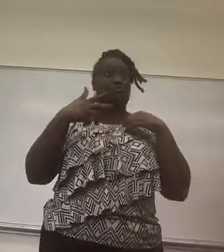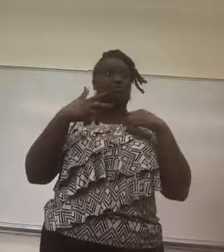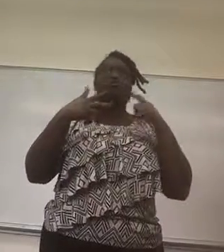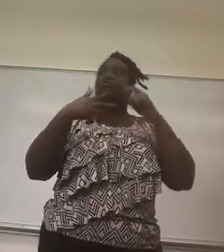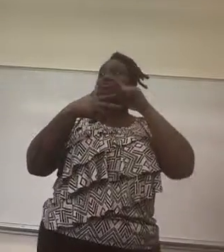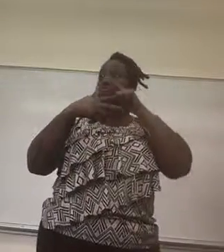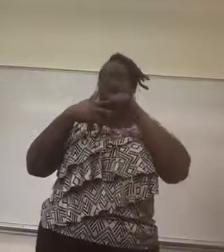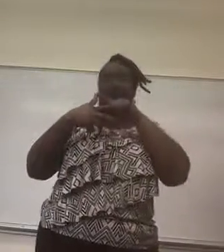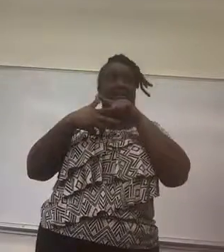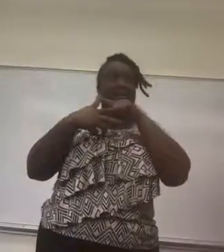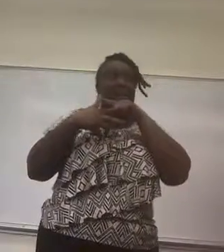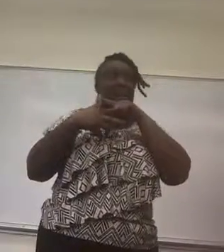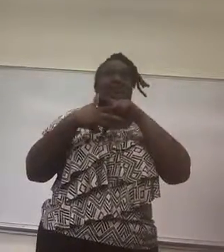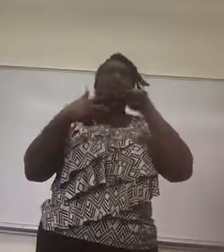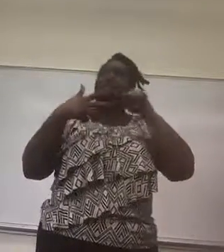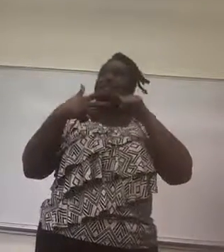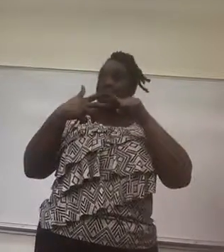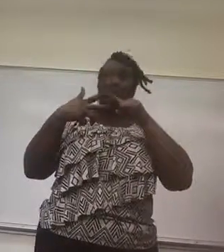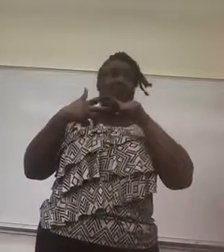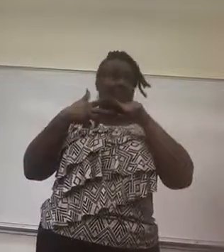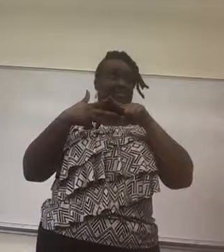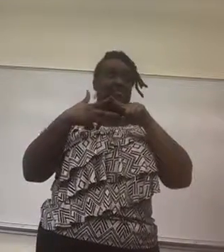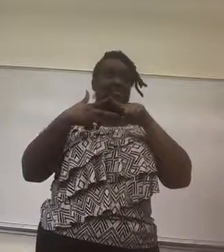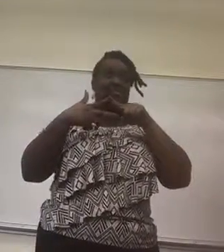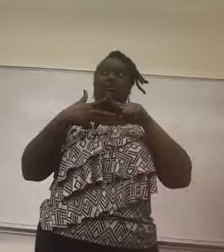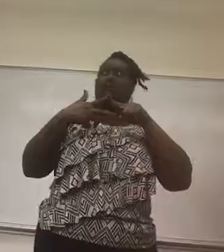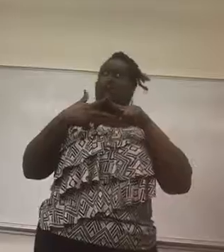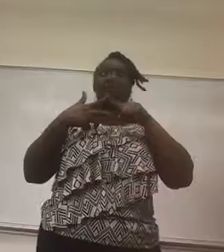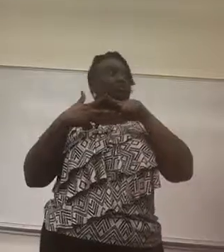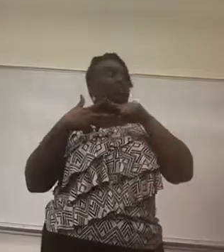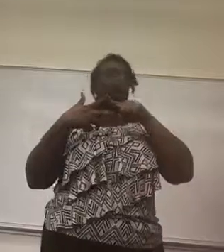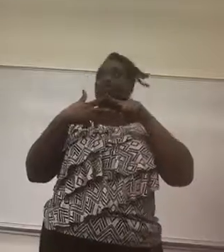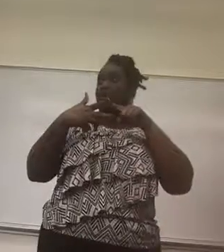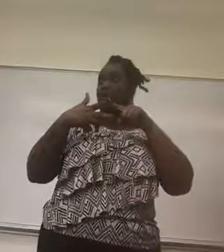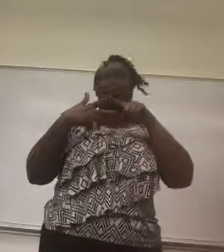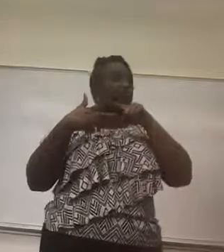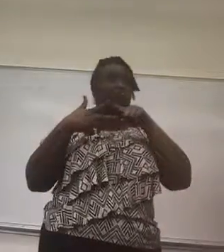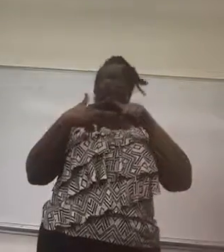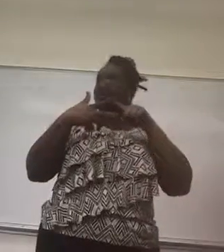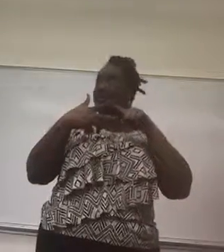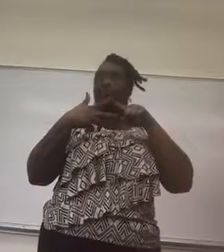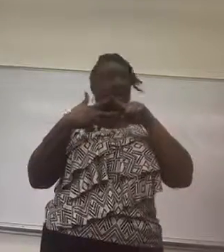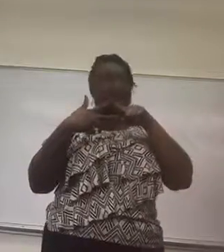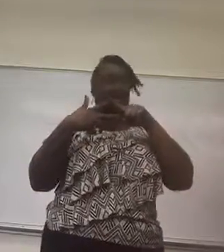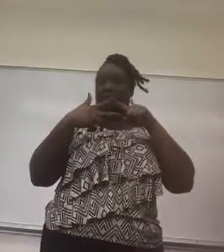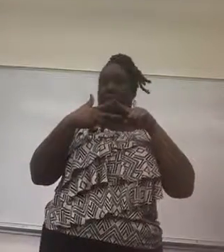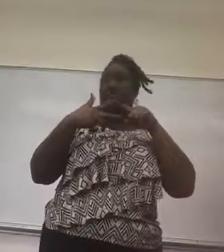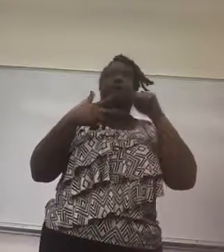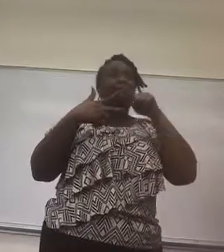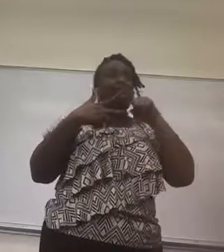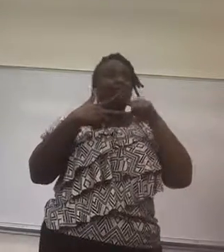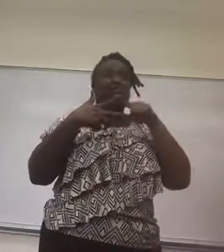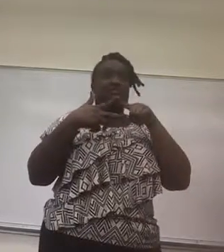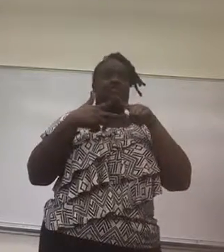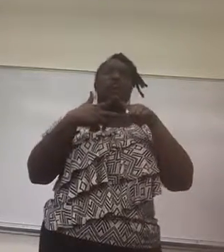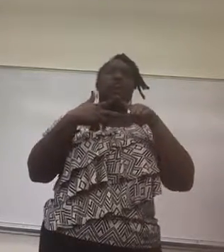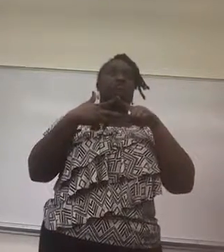Also, so you want to do eye gaze, showing distance. So eye gaze showing who's moving, what's happening, but distance. You can show